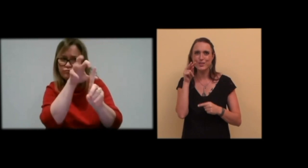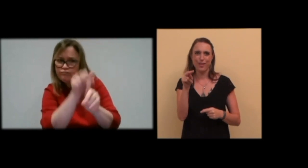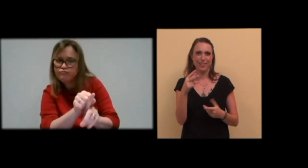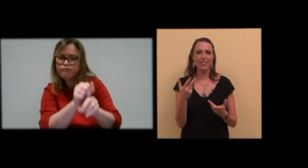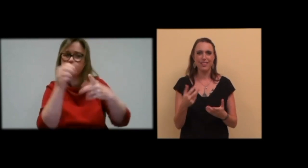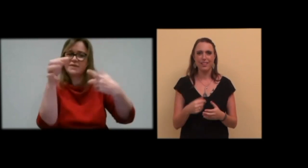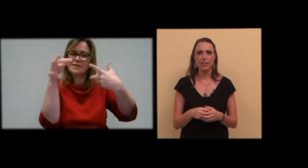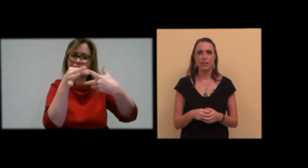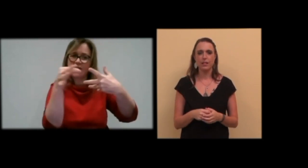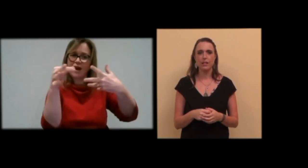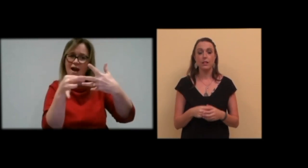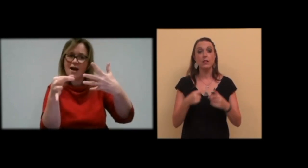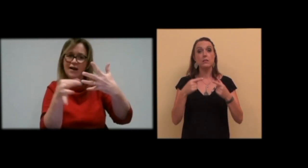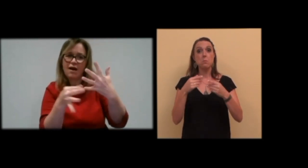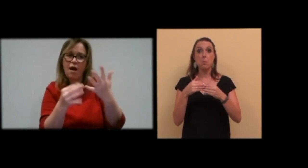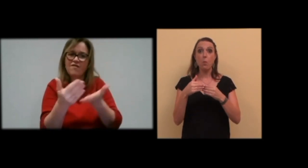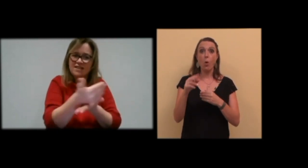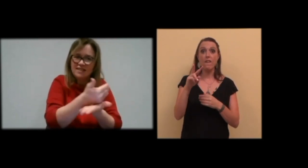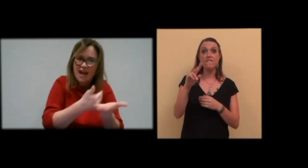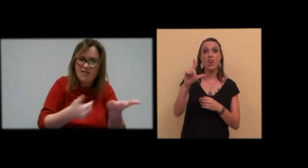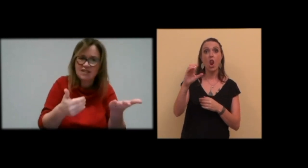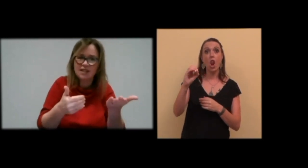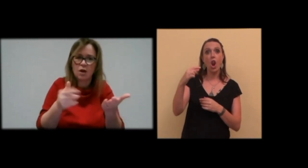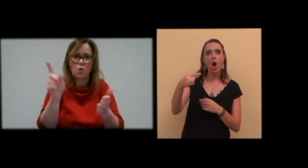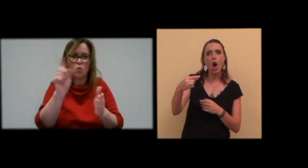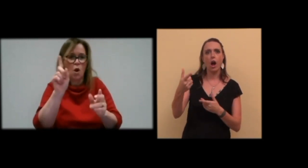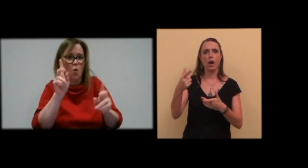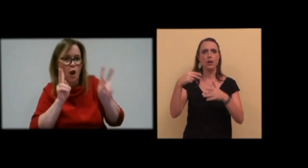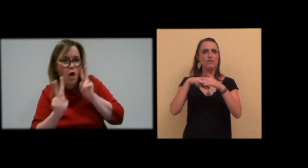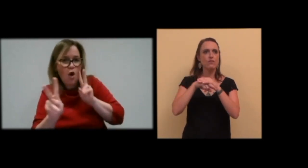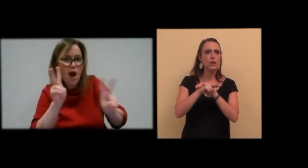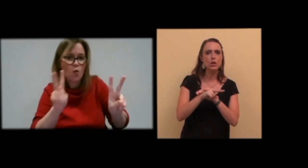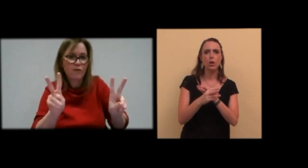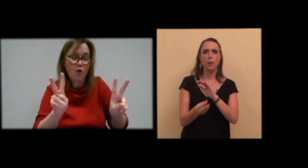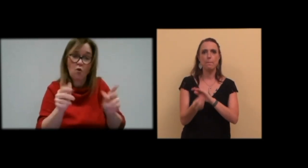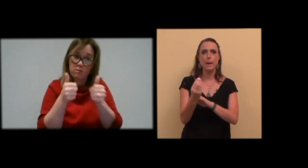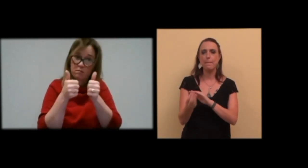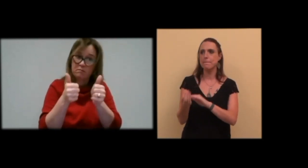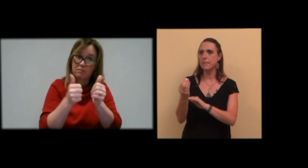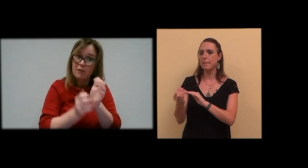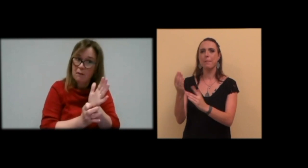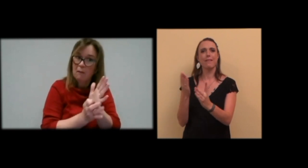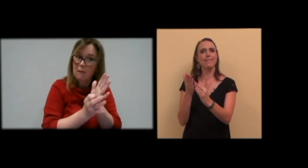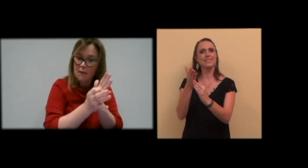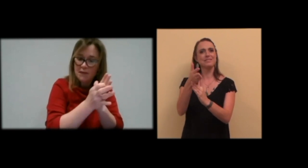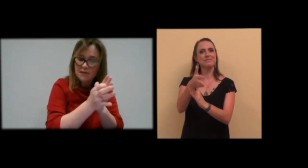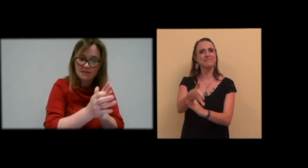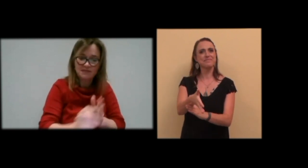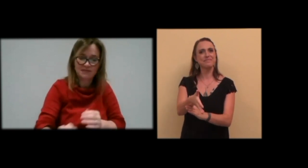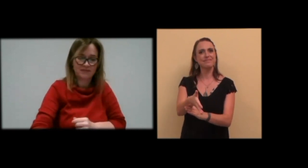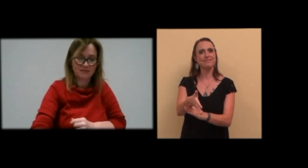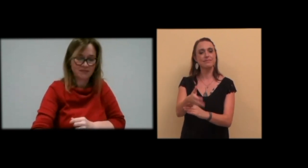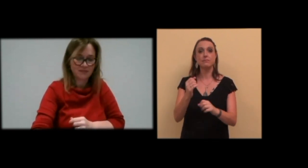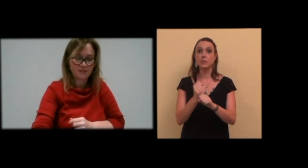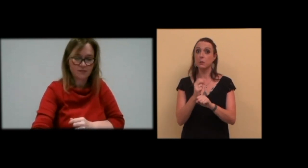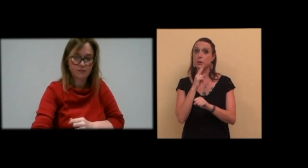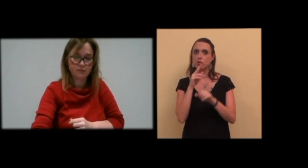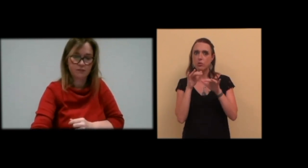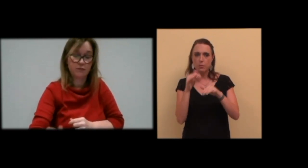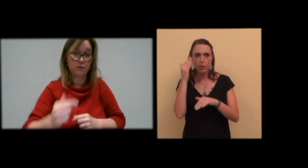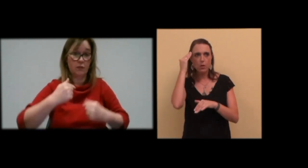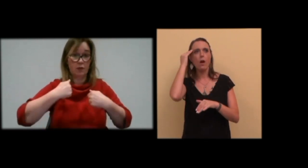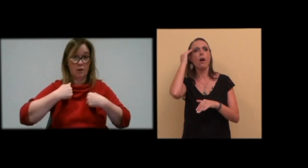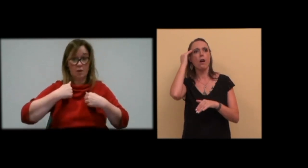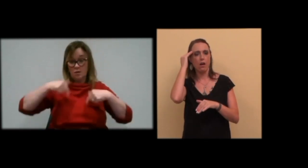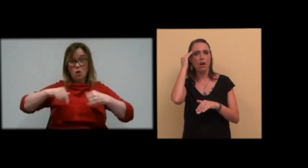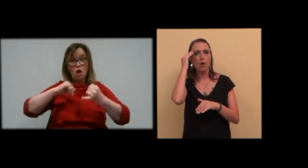visual nature in their own sign languages. But there are a lot more vlogs and a lot more videos taking place now, and that